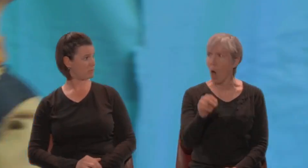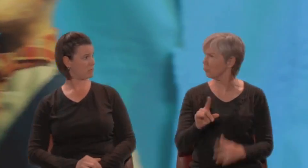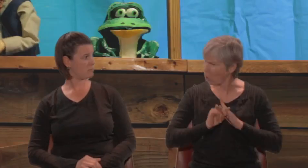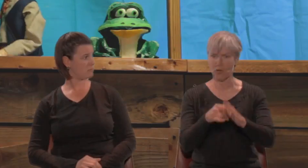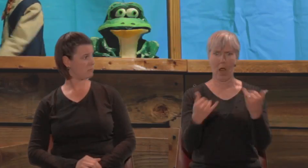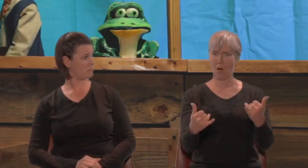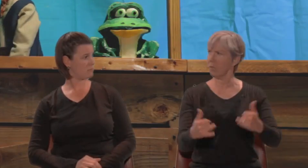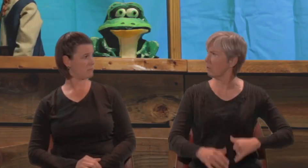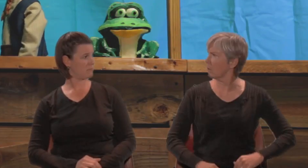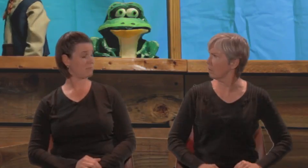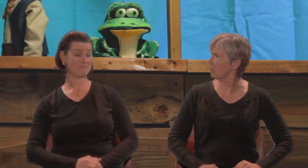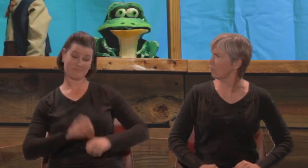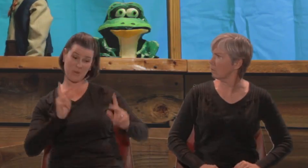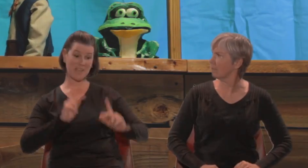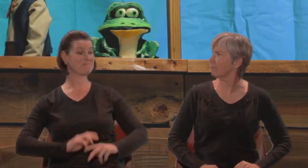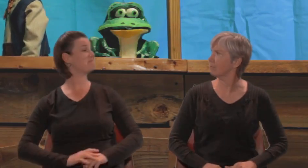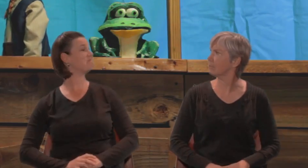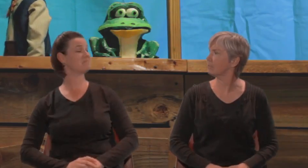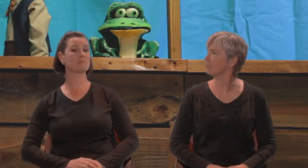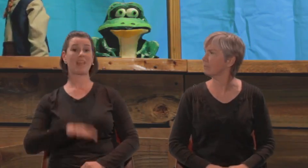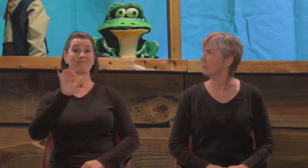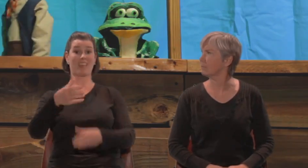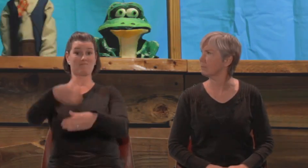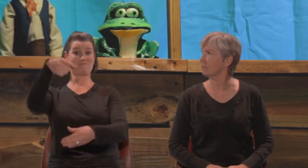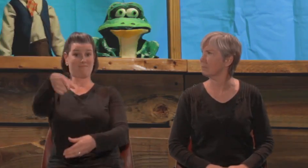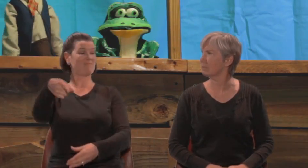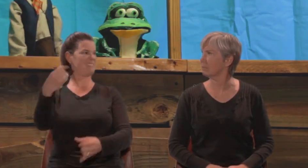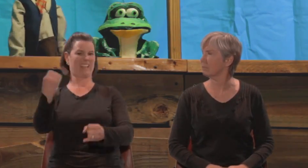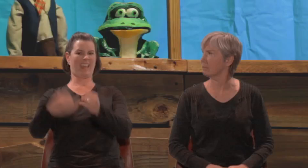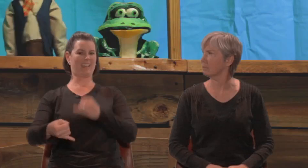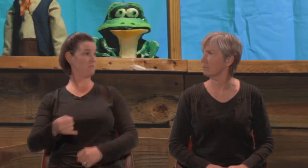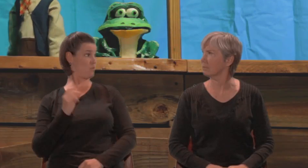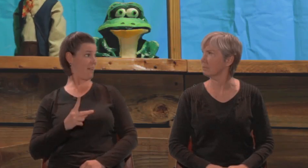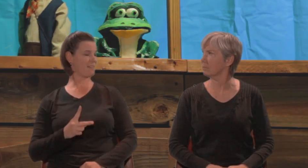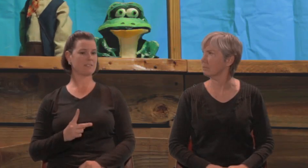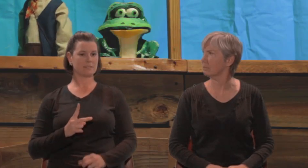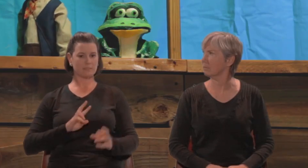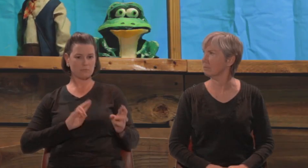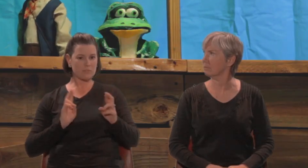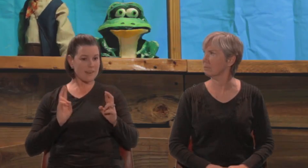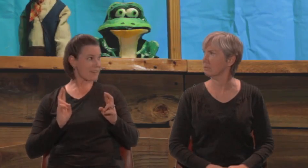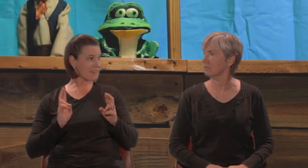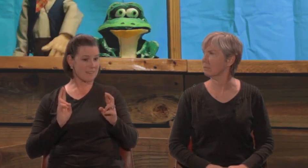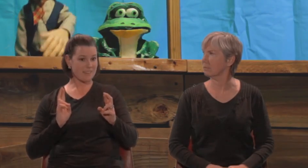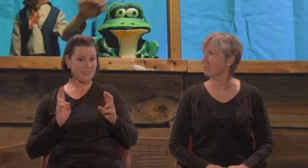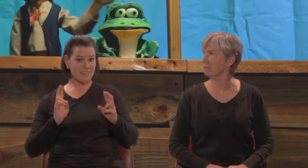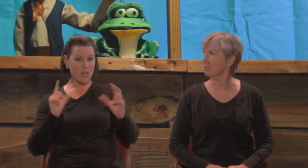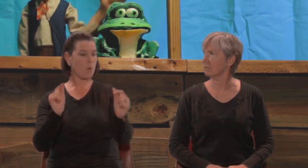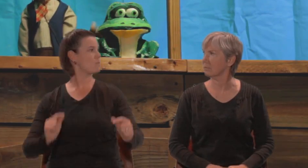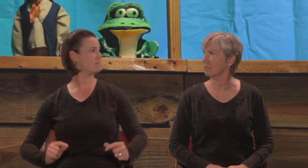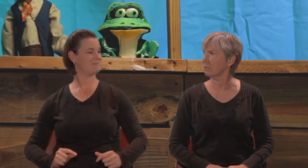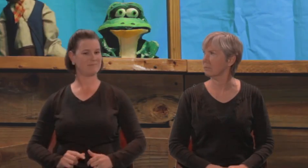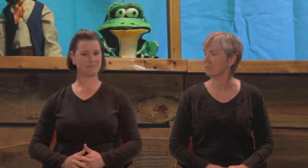right now. Alrighty, that post there is the finish line. On your marks, get set,